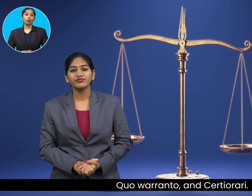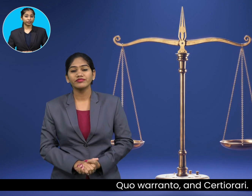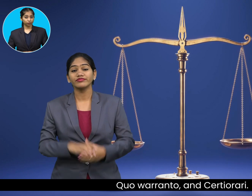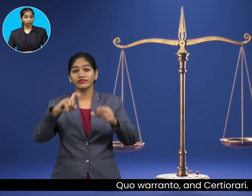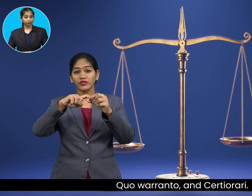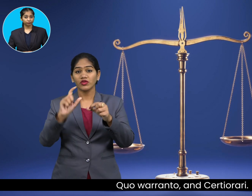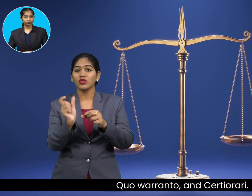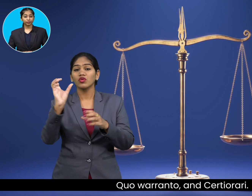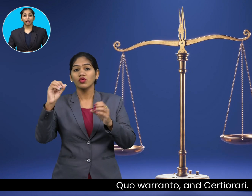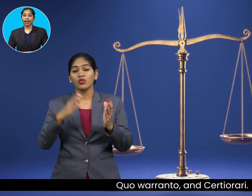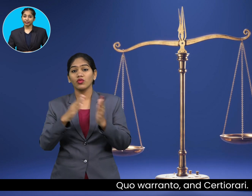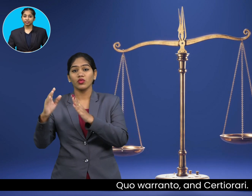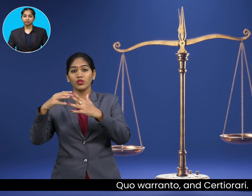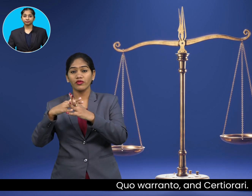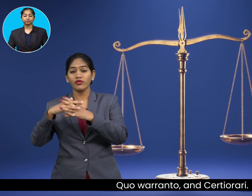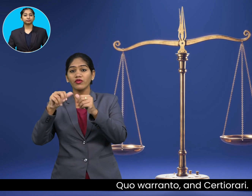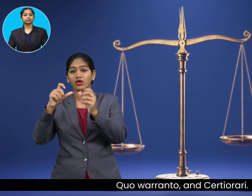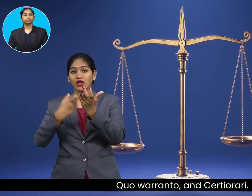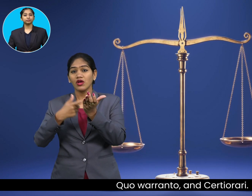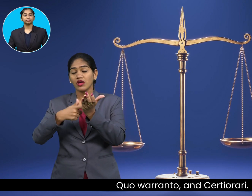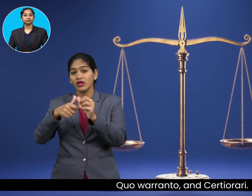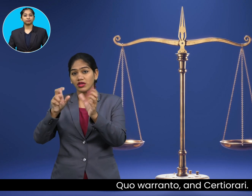quo warranto, and